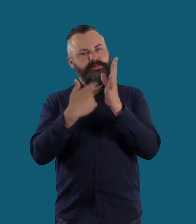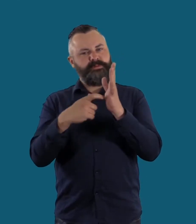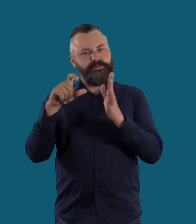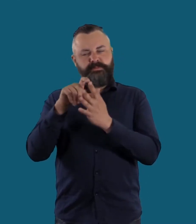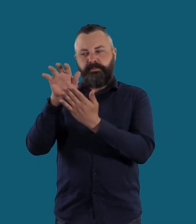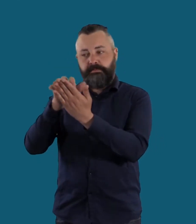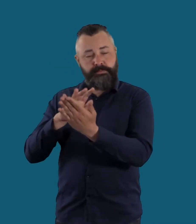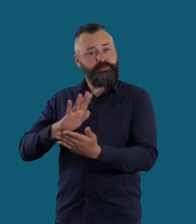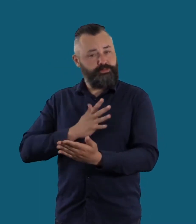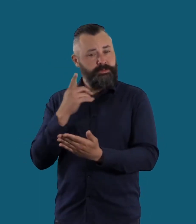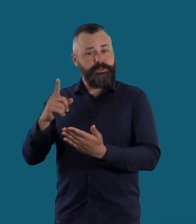that is harmful or endangers life.